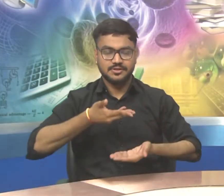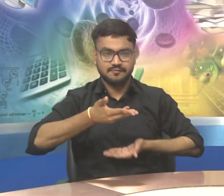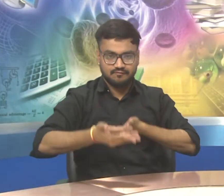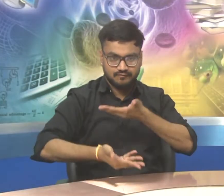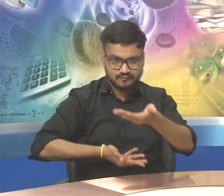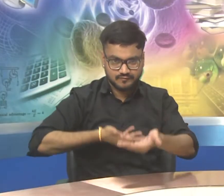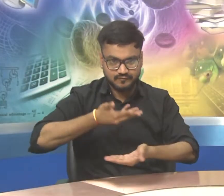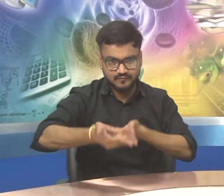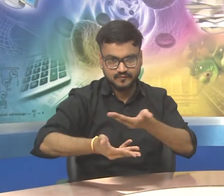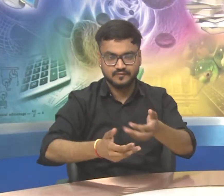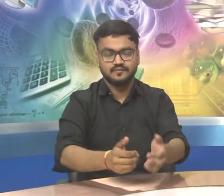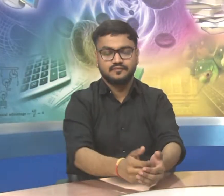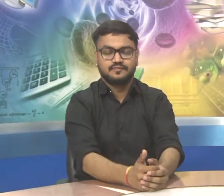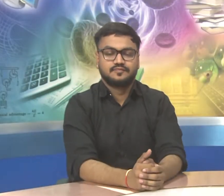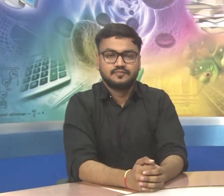Welcome back to our classes.